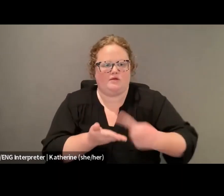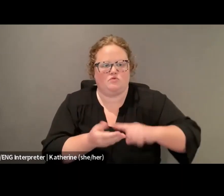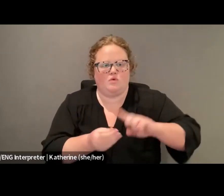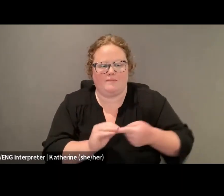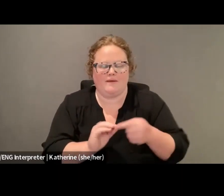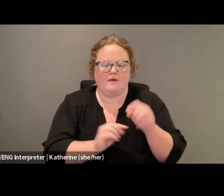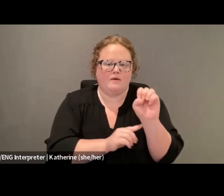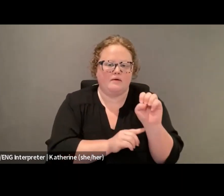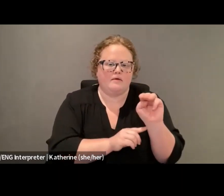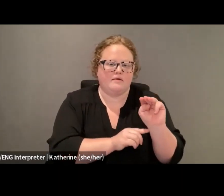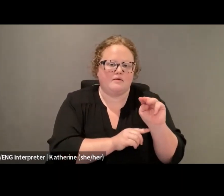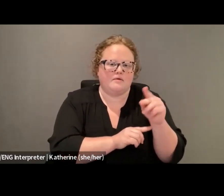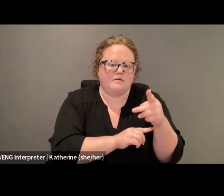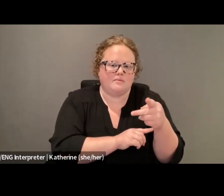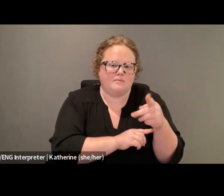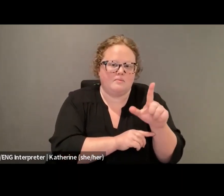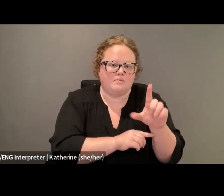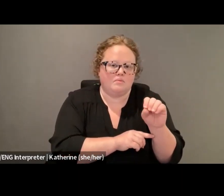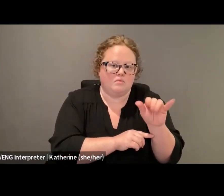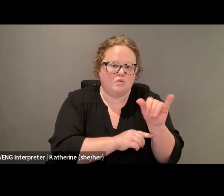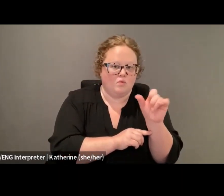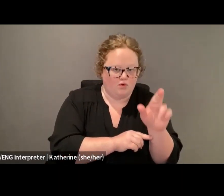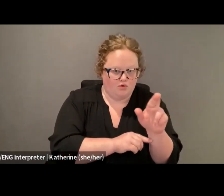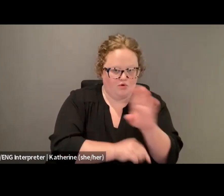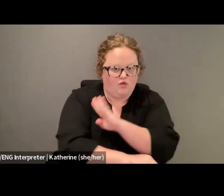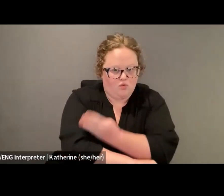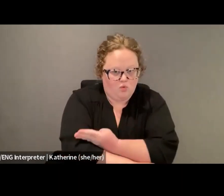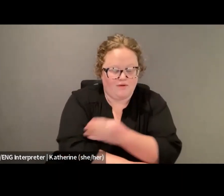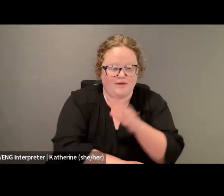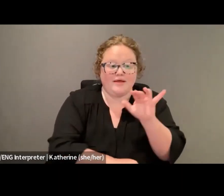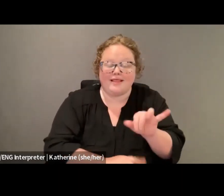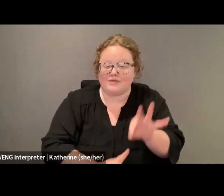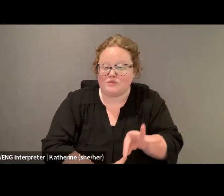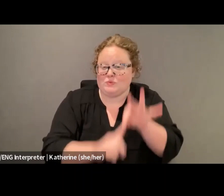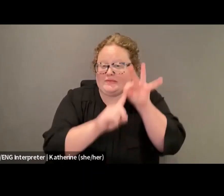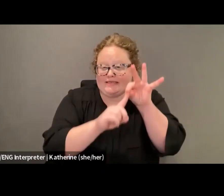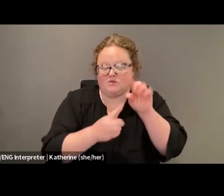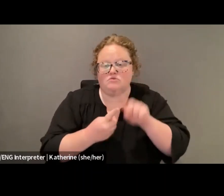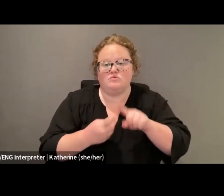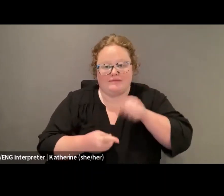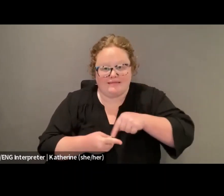And it is a concept that is unique to participant direction.